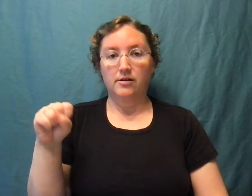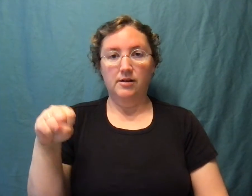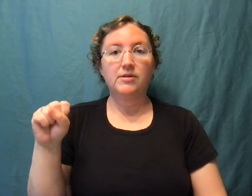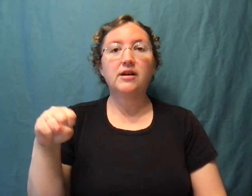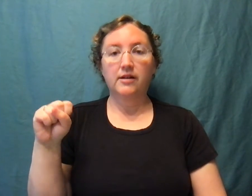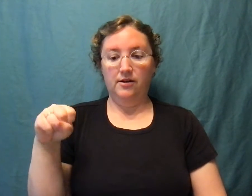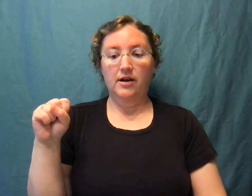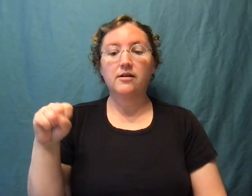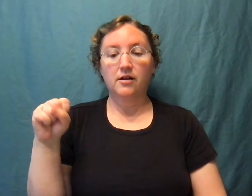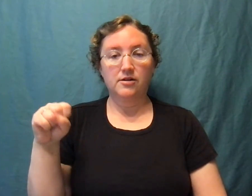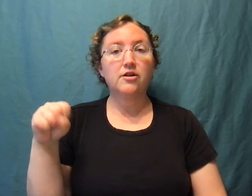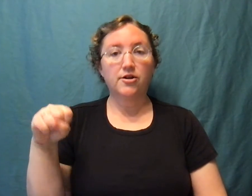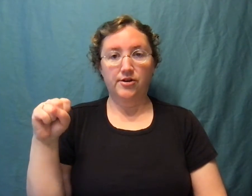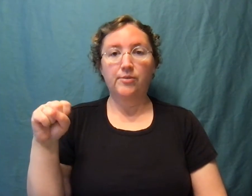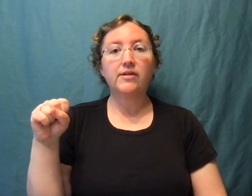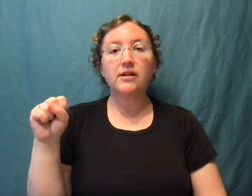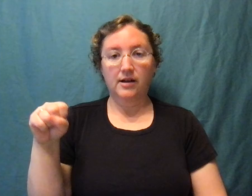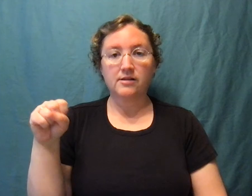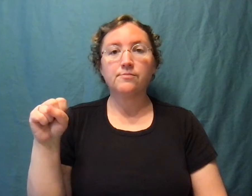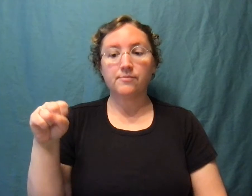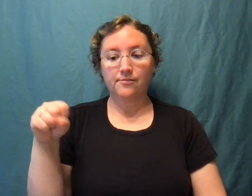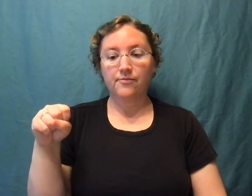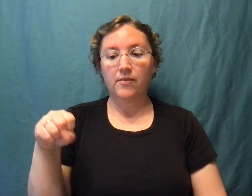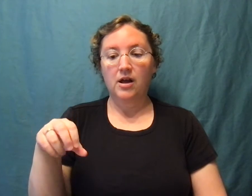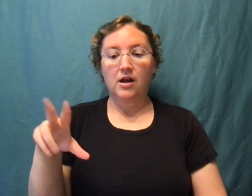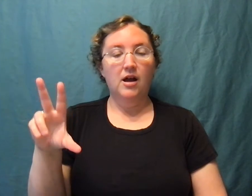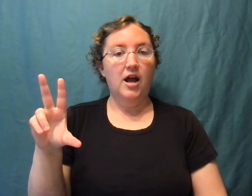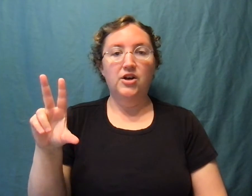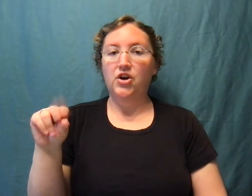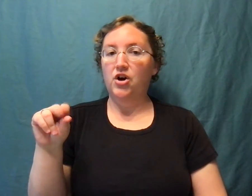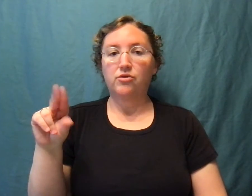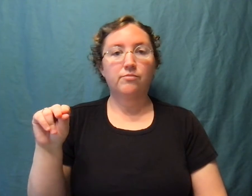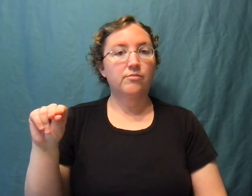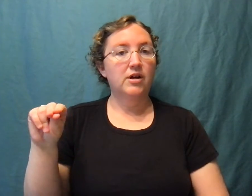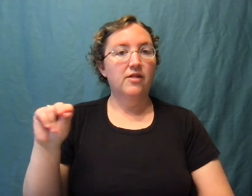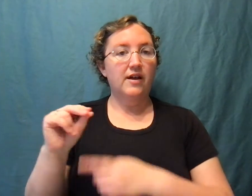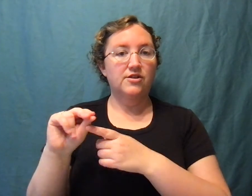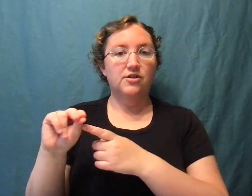up and down like your head nods. Nod your head with it, yes. And no, that's your